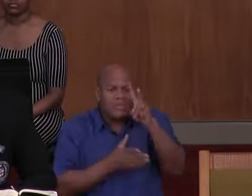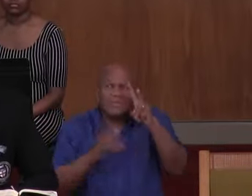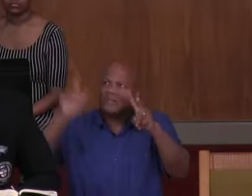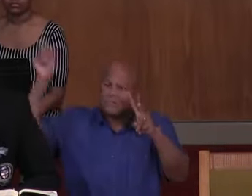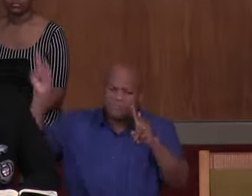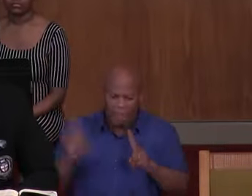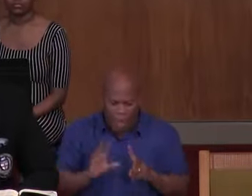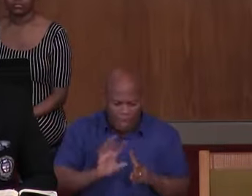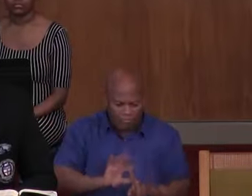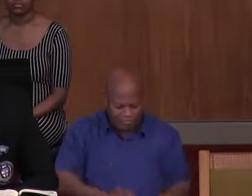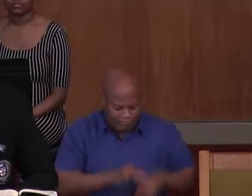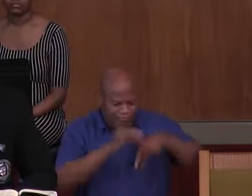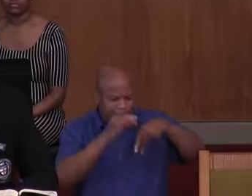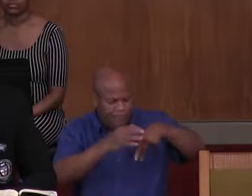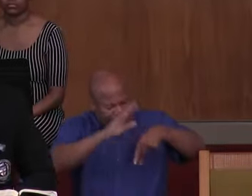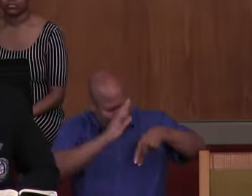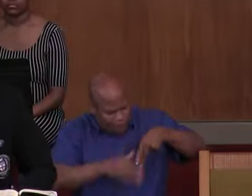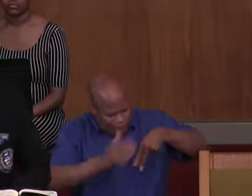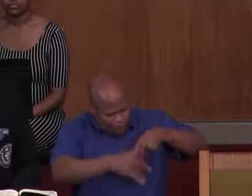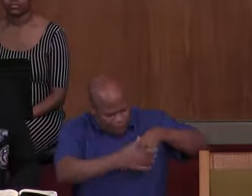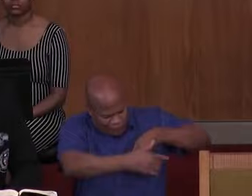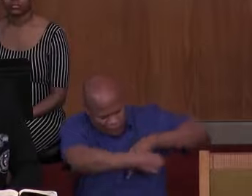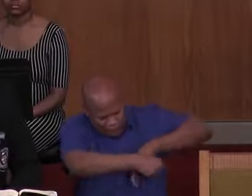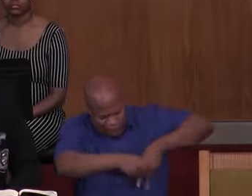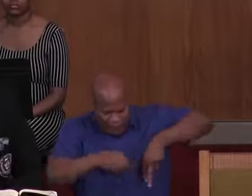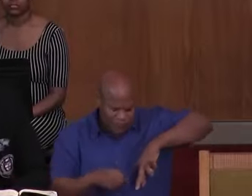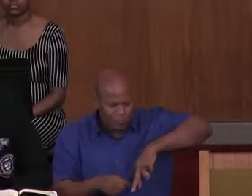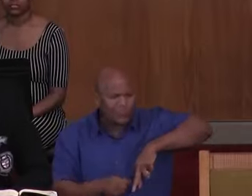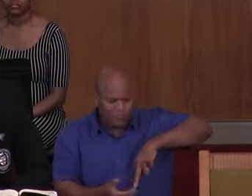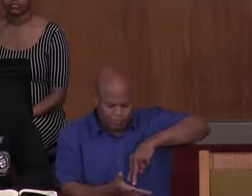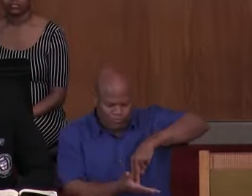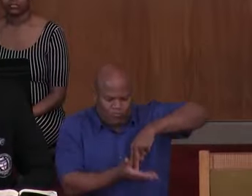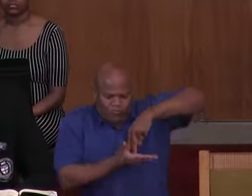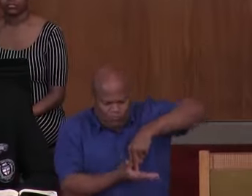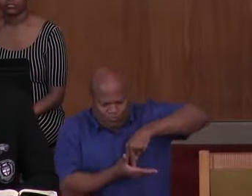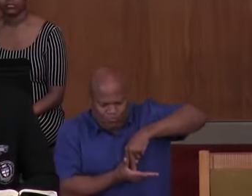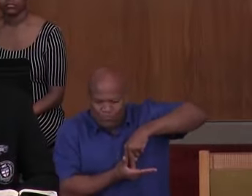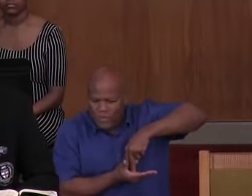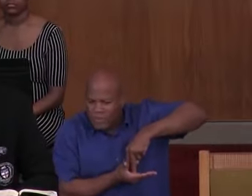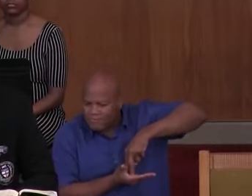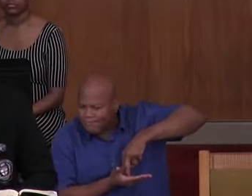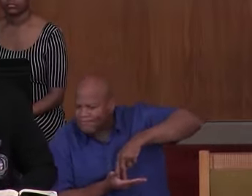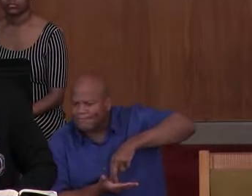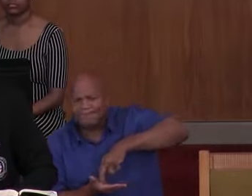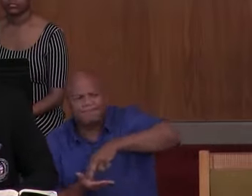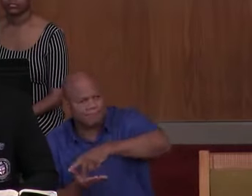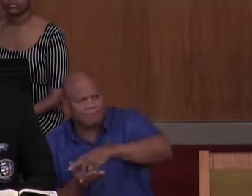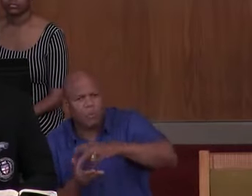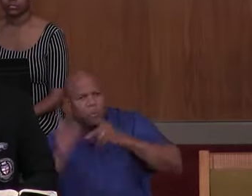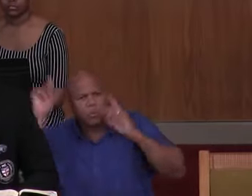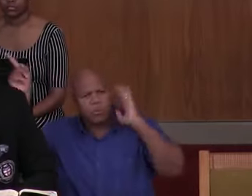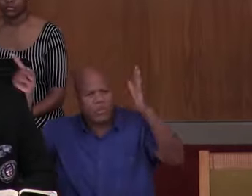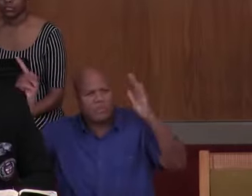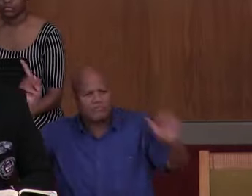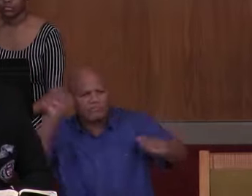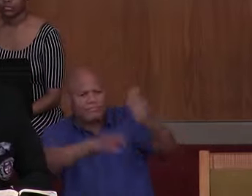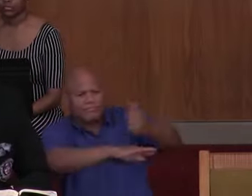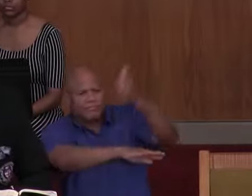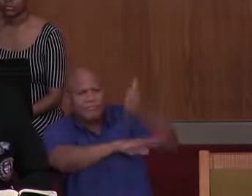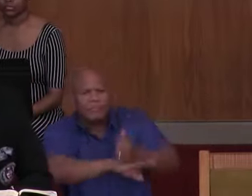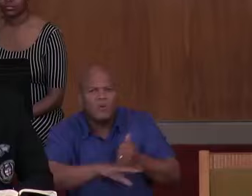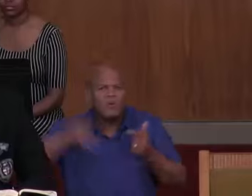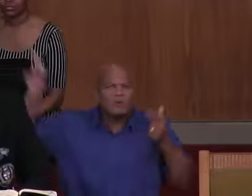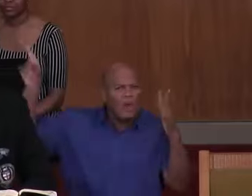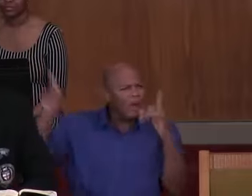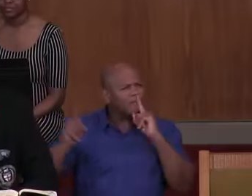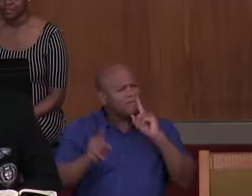you up and turn you around. Place your feet back on solid ground. Yes, God